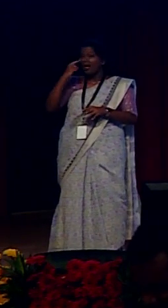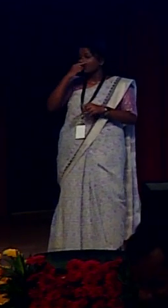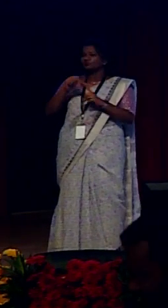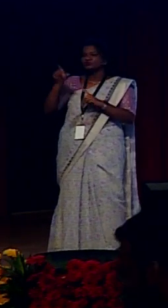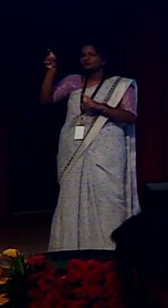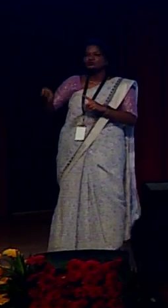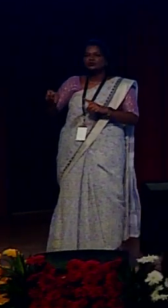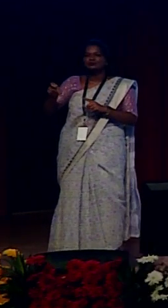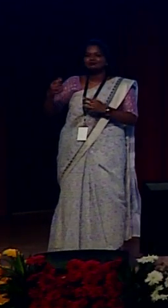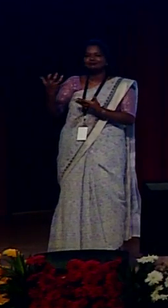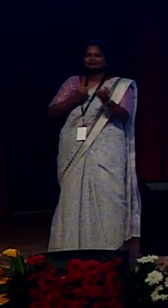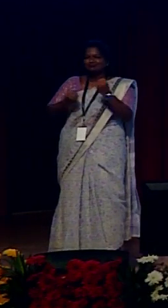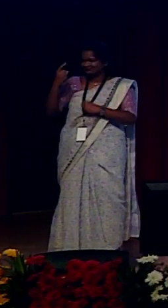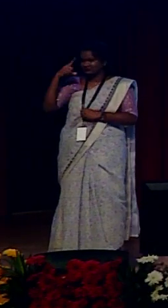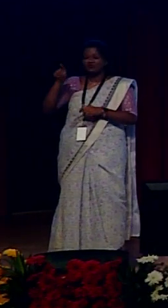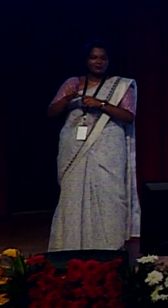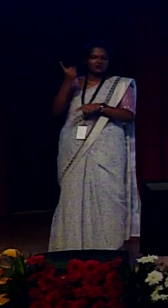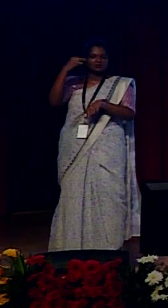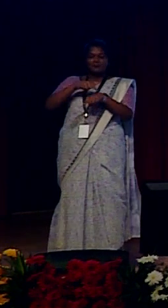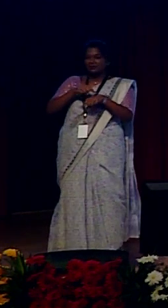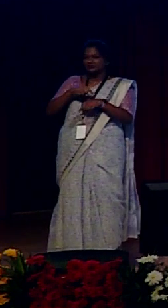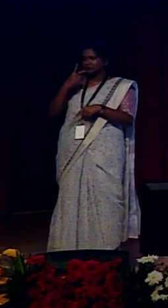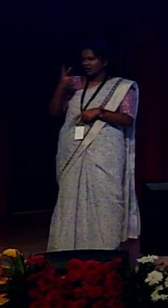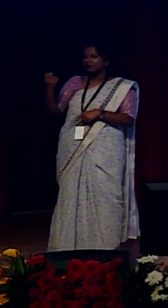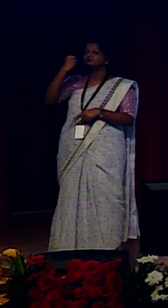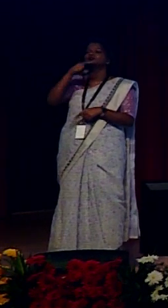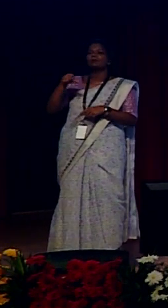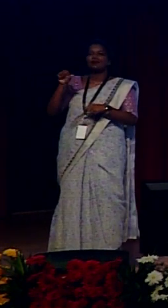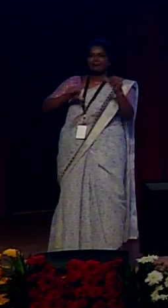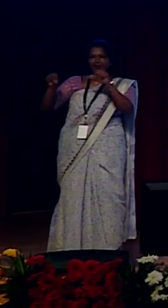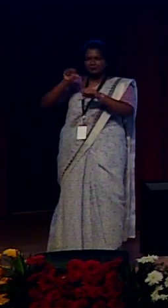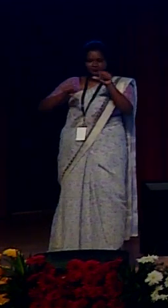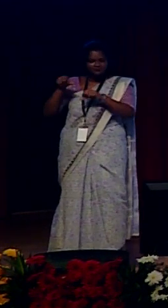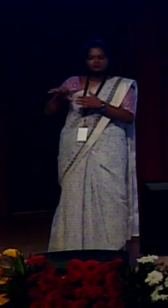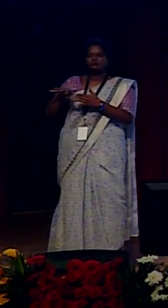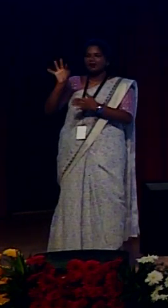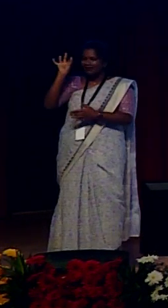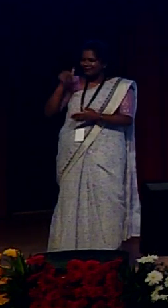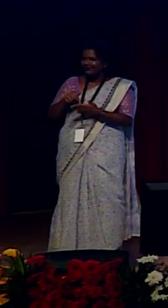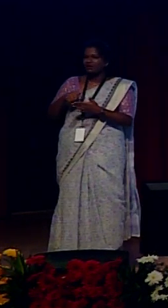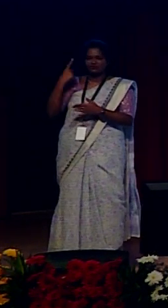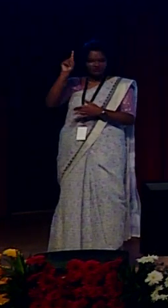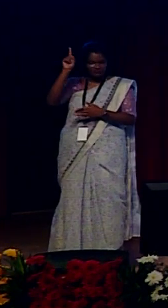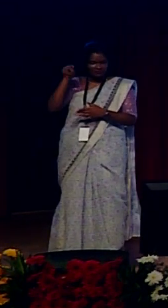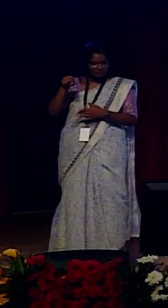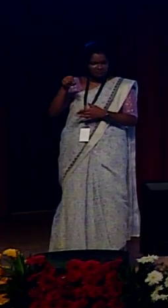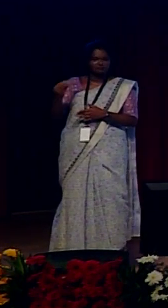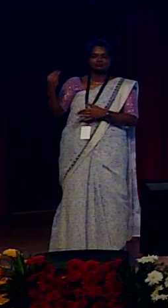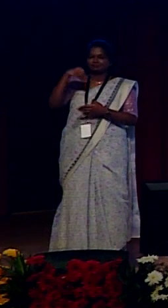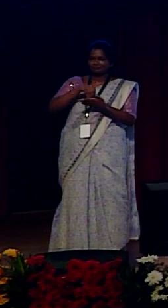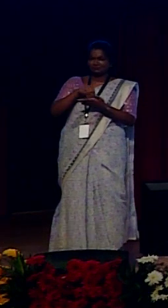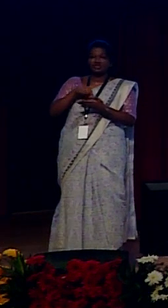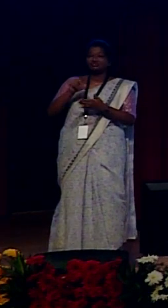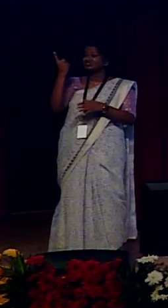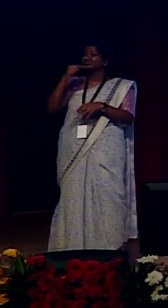be able to carry out an experiment. So they first have to identify a particular chemical and then pick it up and be able to pour it out and measure. So the first